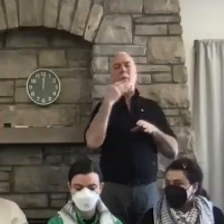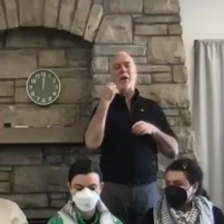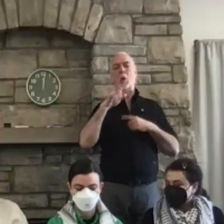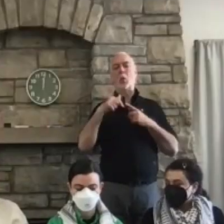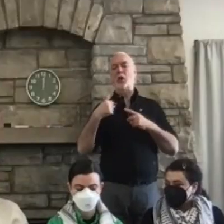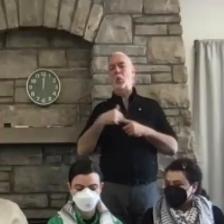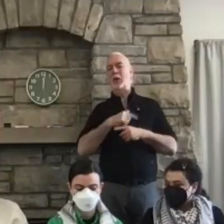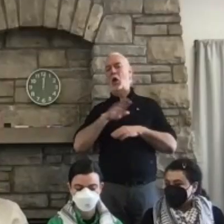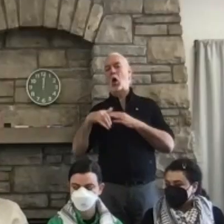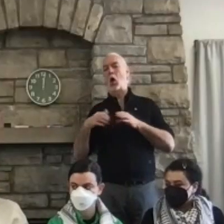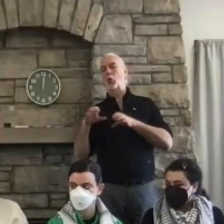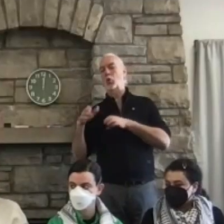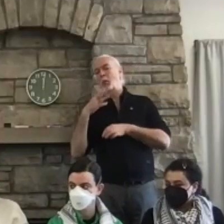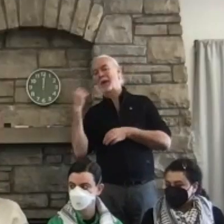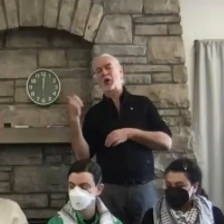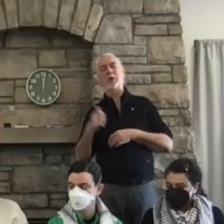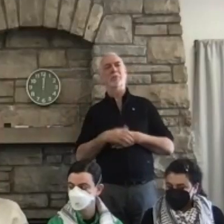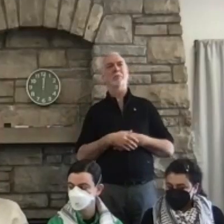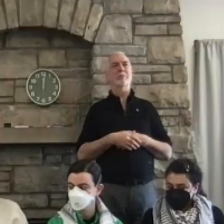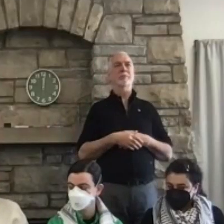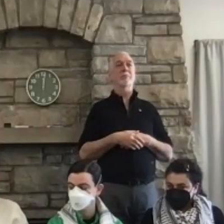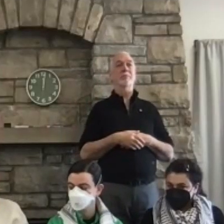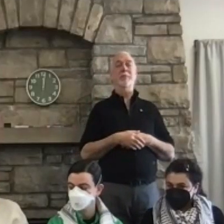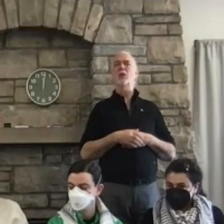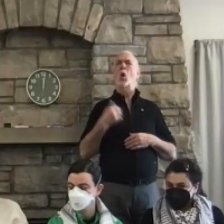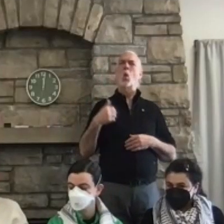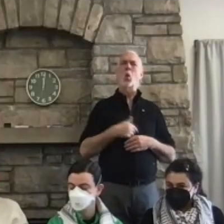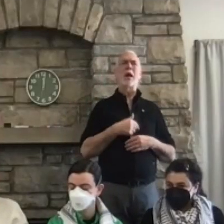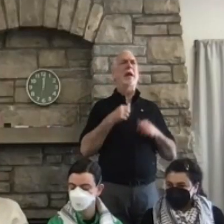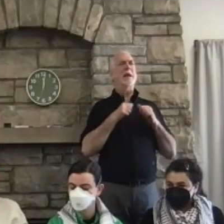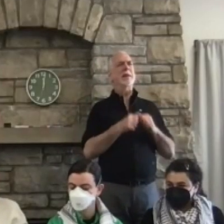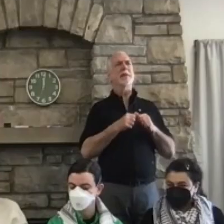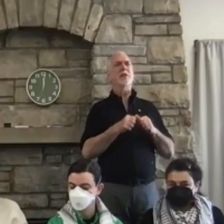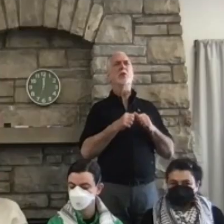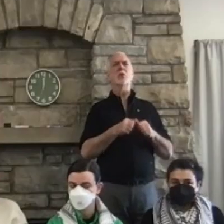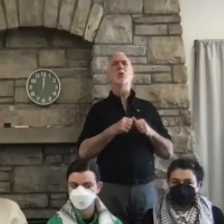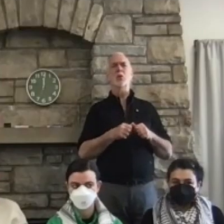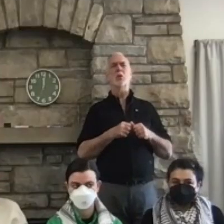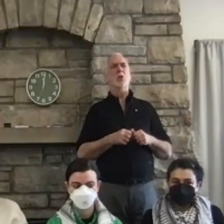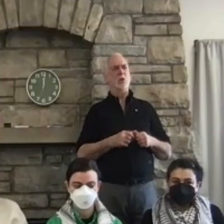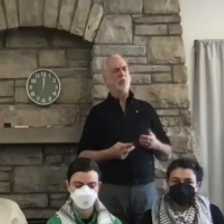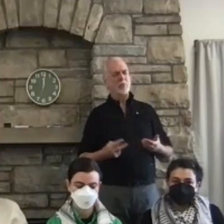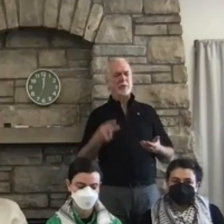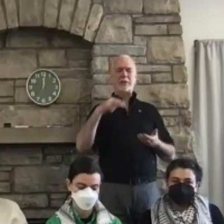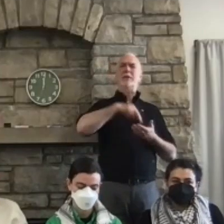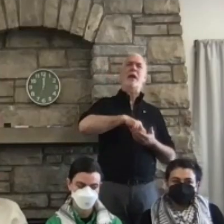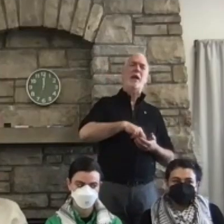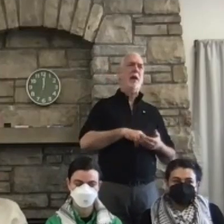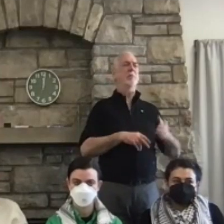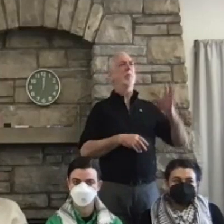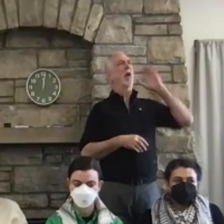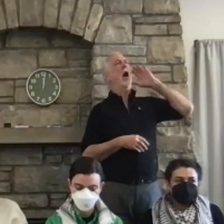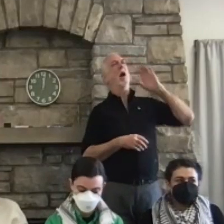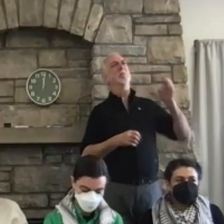midst. So let's continue shaking tables at every opportunity to demand the preservation and expansion